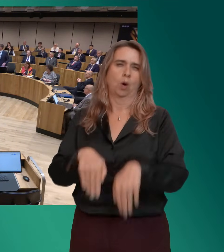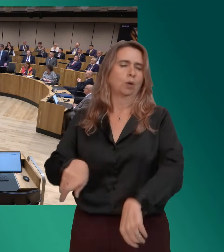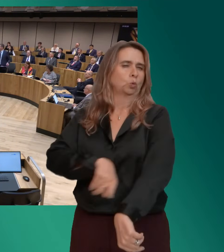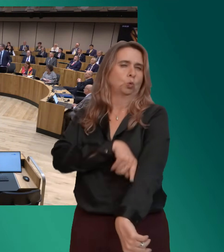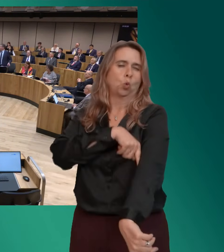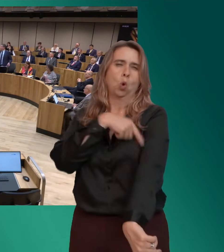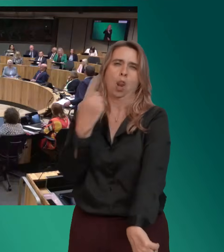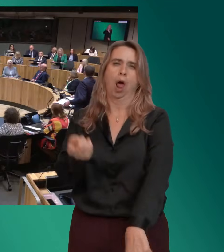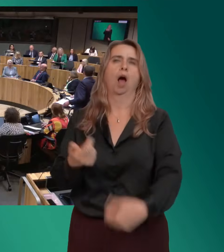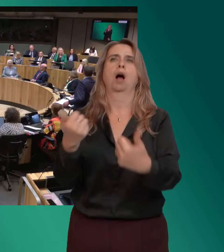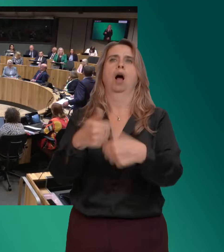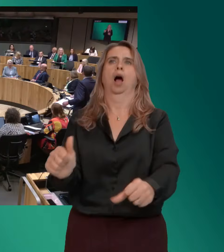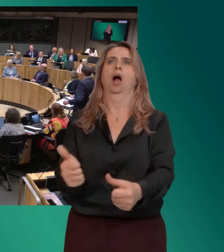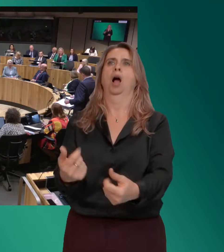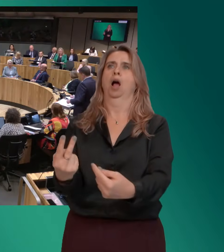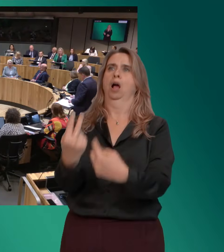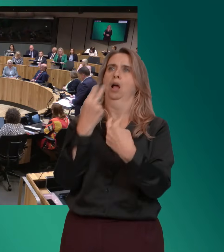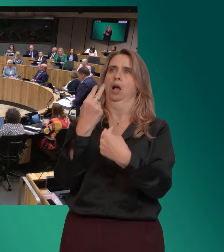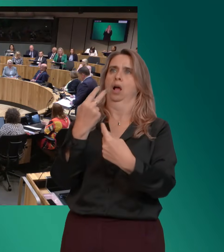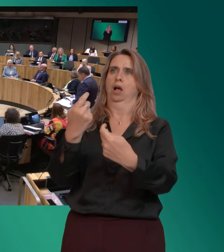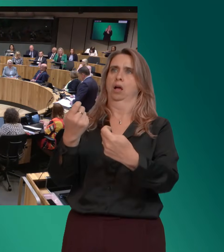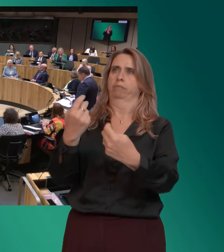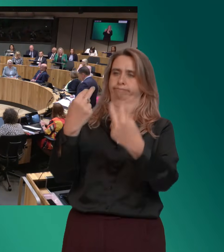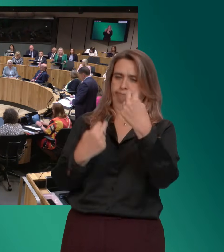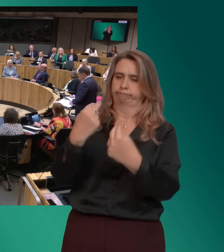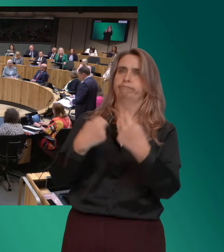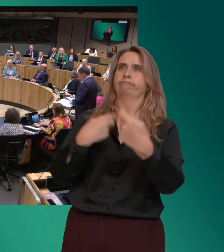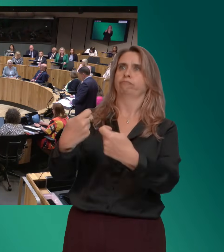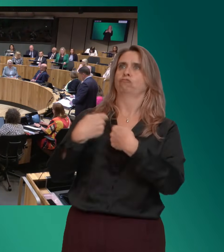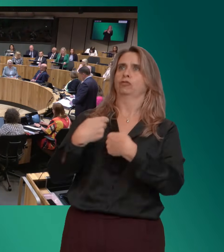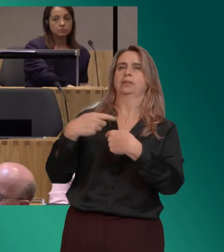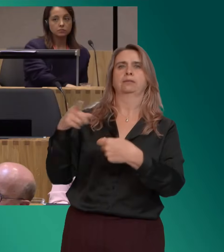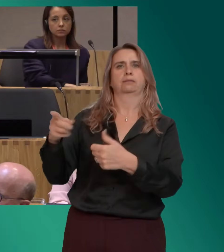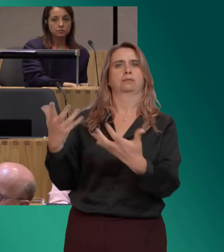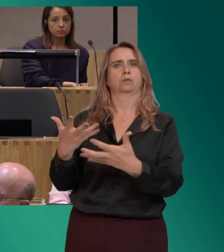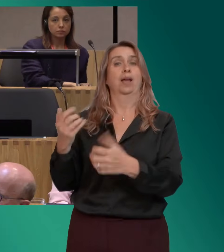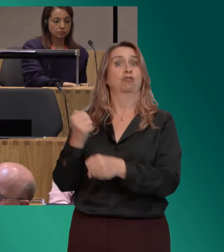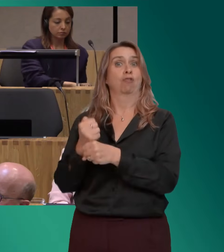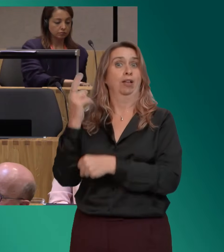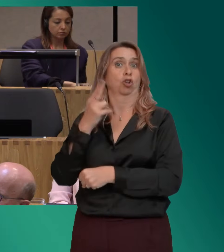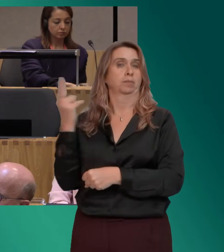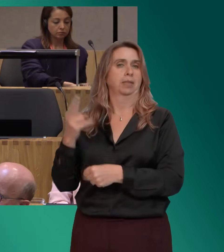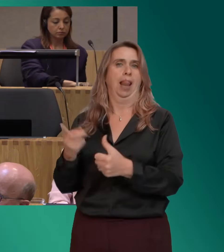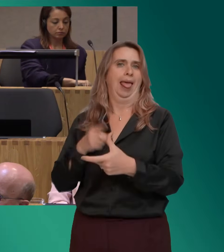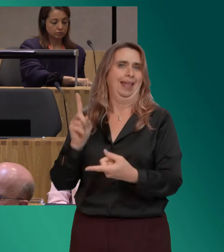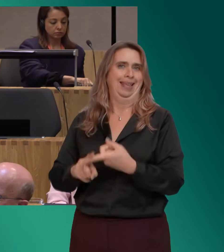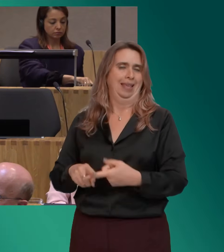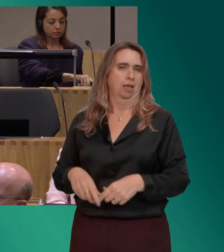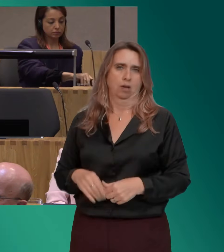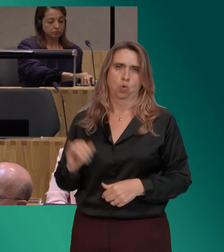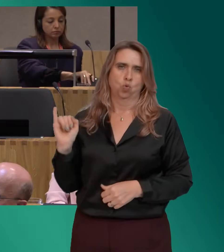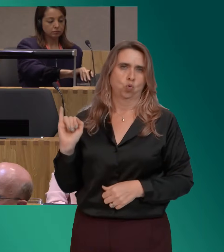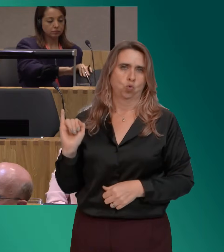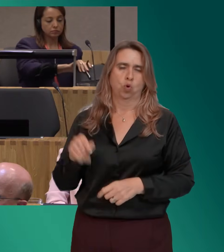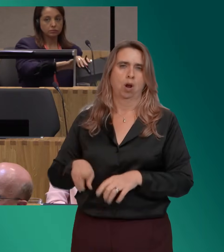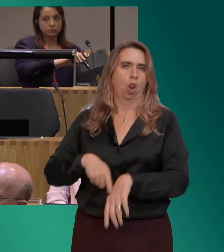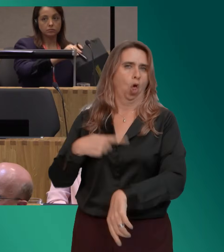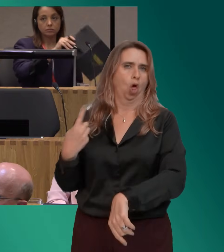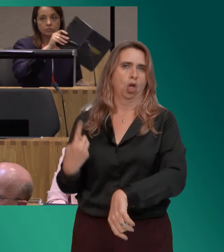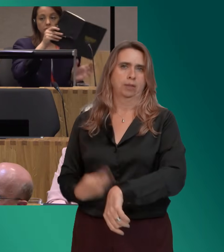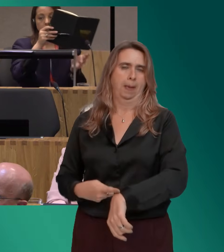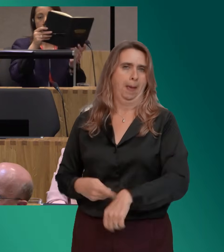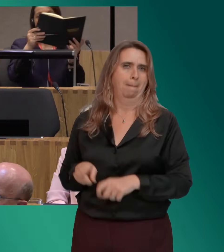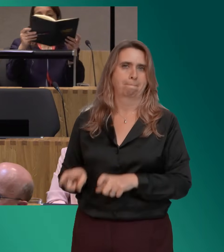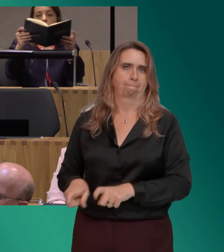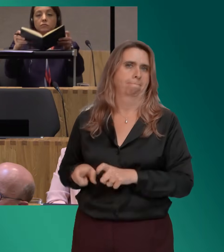accident emergency at the Grange Hospital. And I've also been struck by the number of people who have said to me that